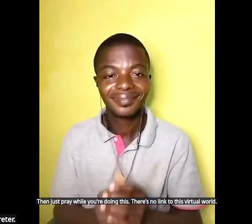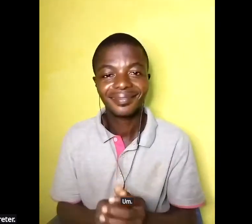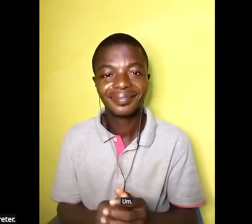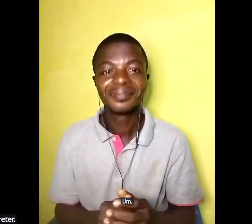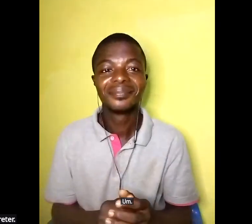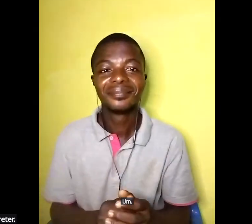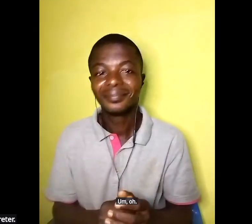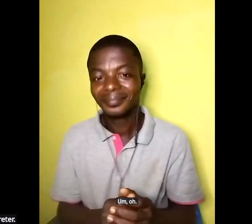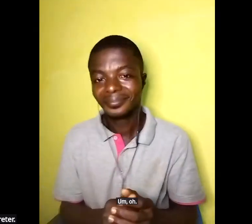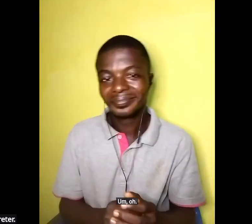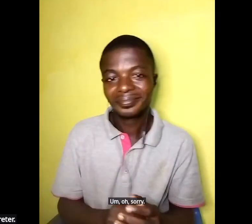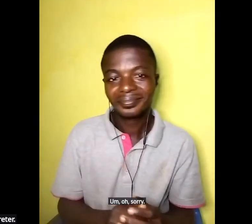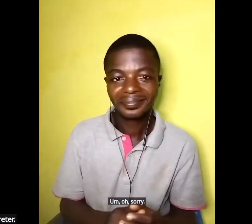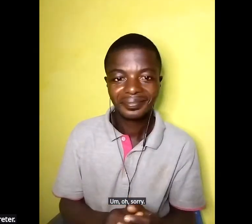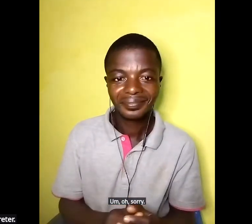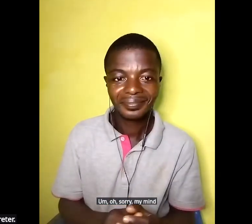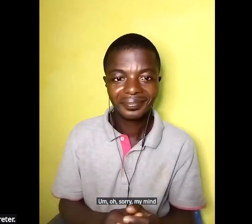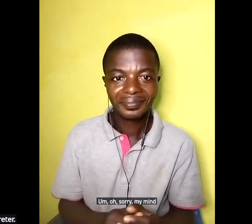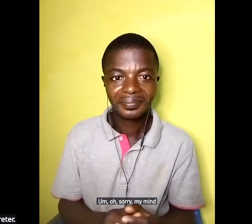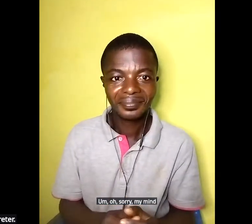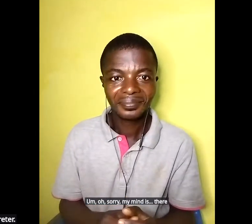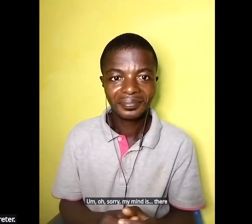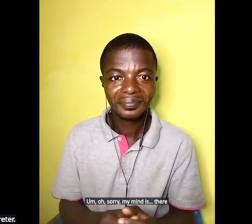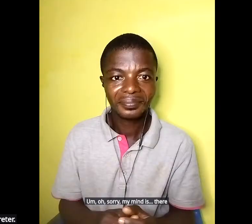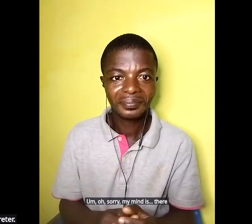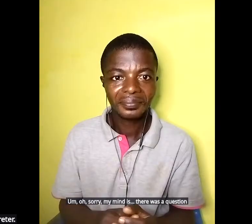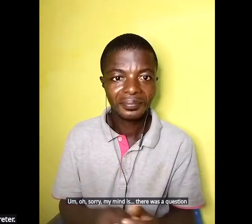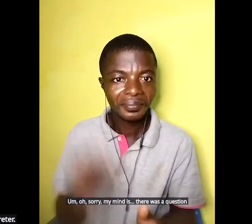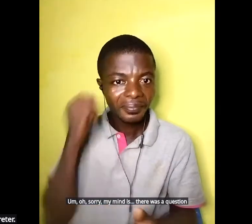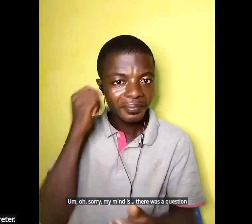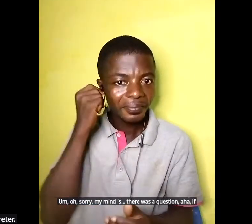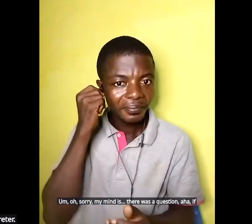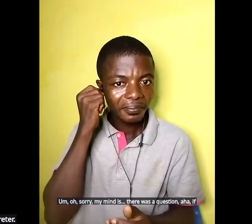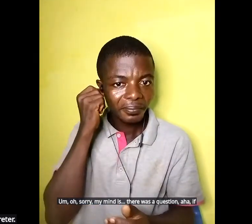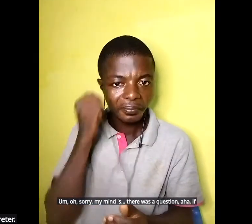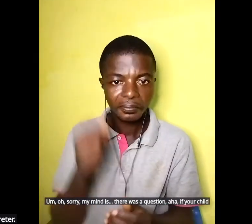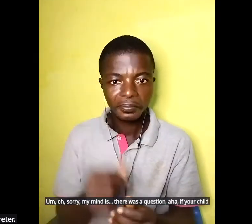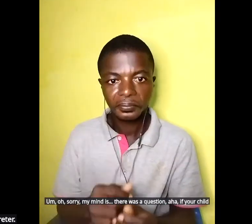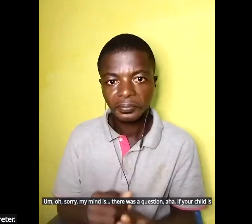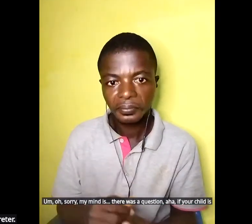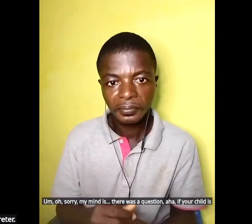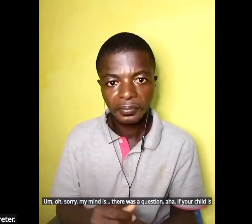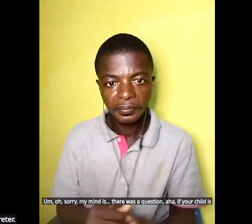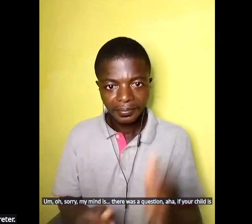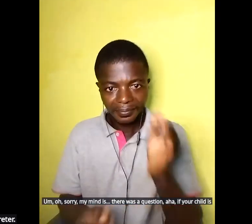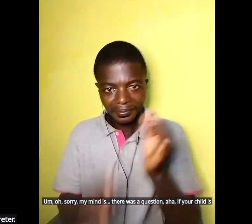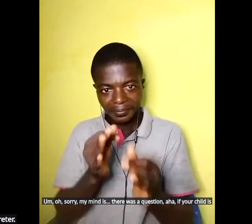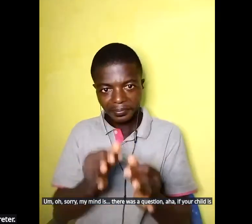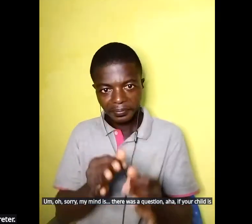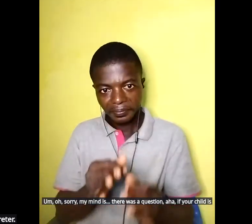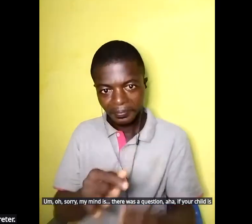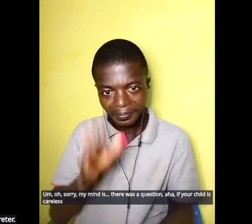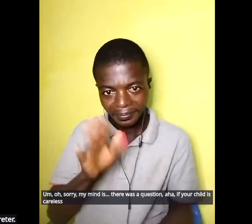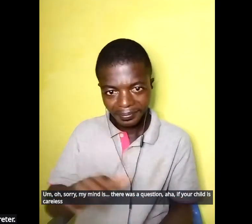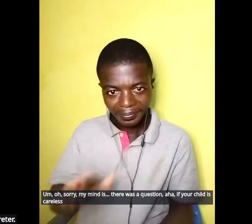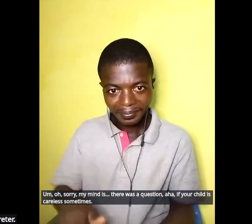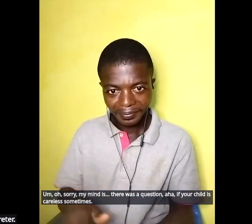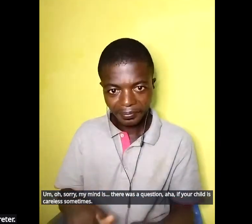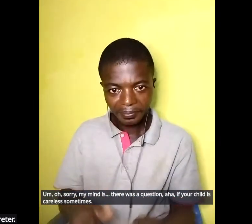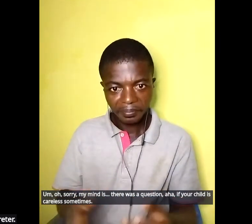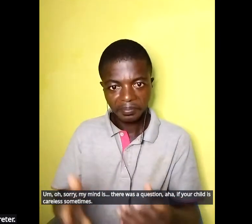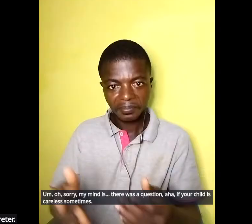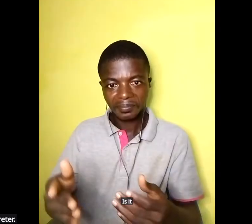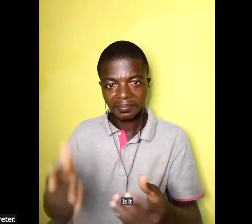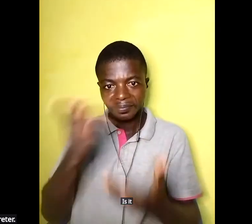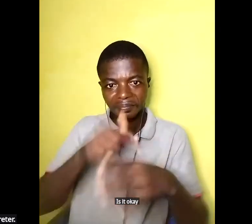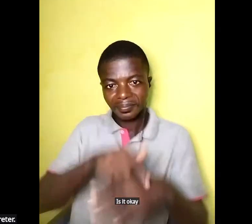Oh, sorry, my mind is there was a question. If your child is careless sometimes, is it